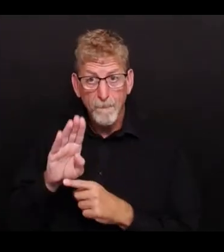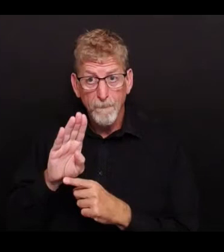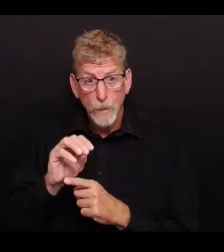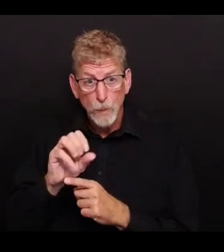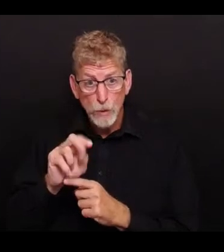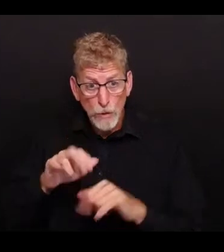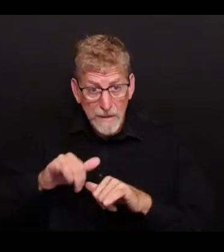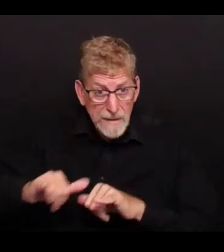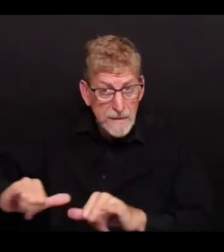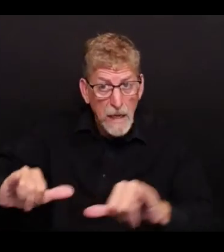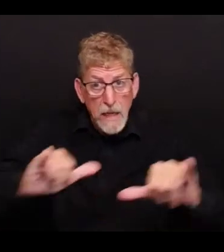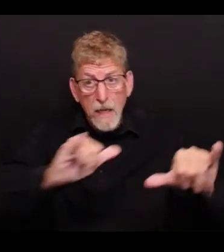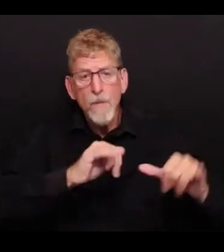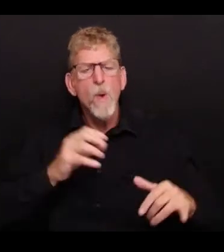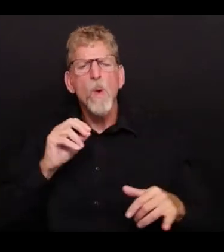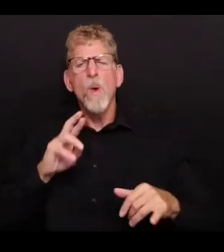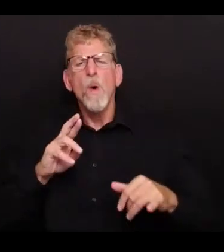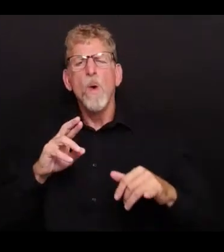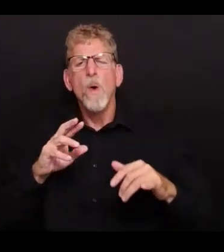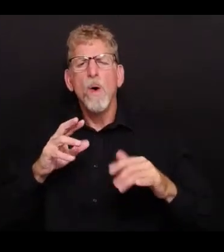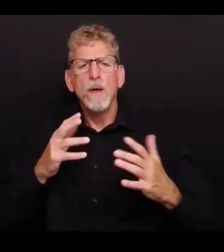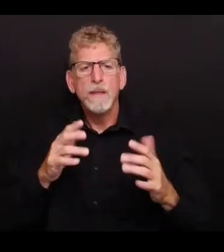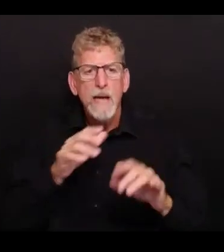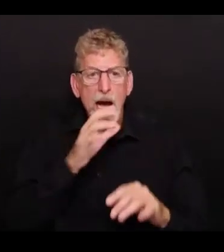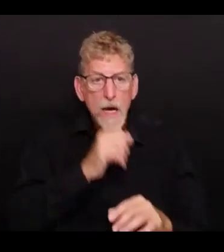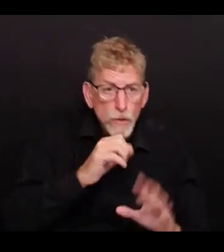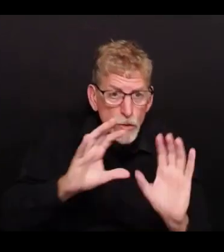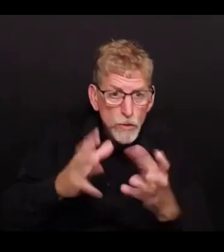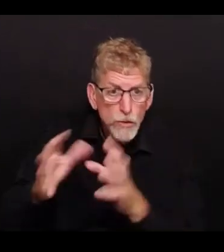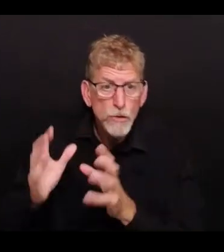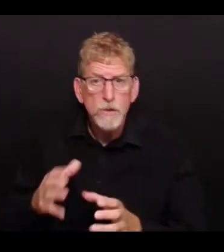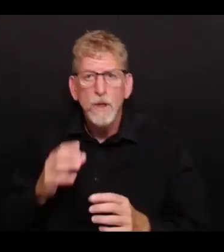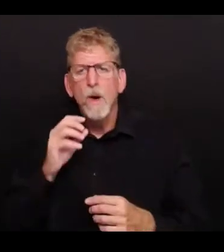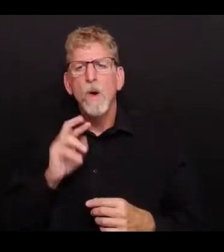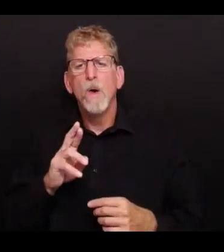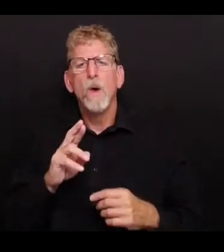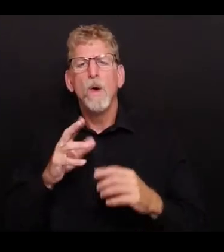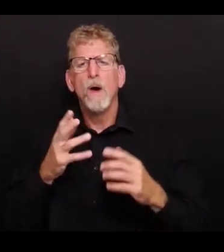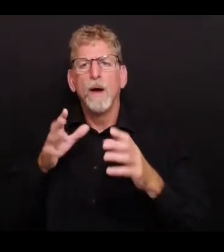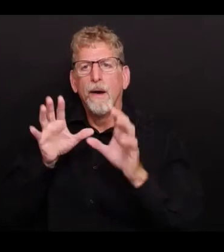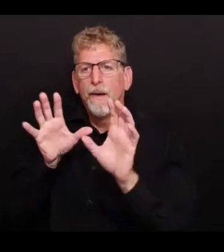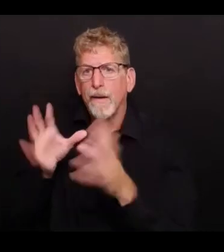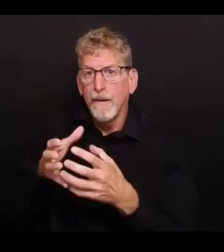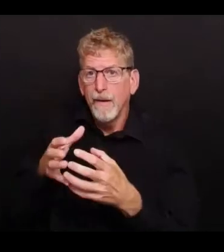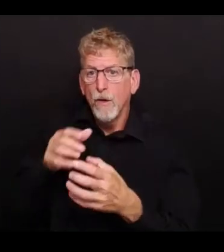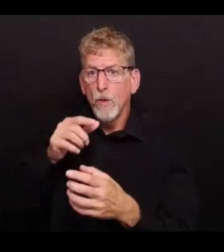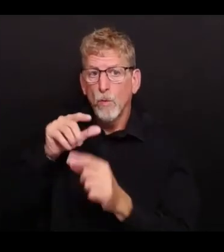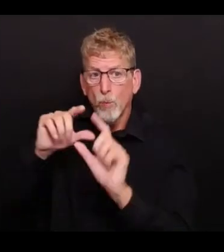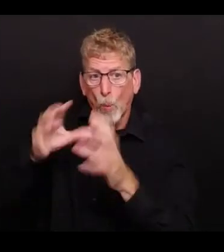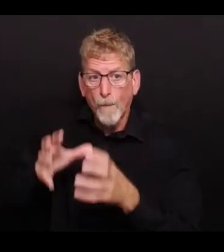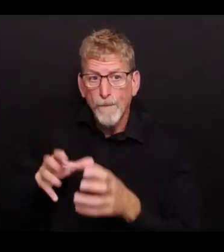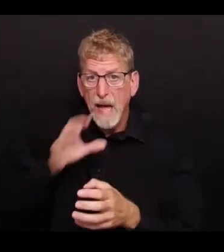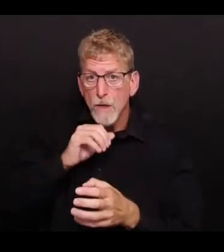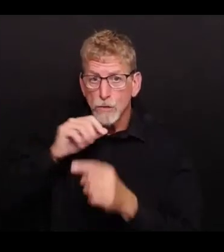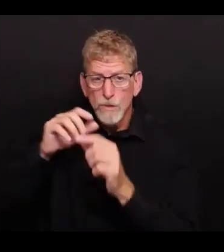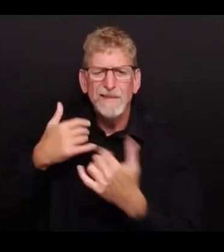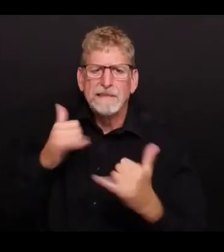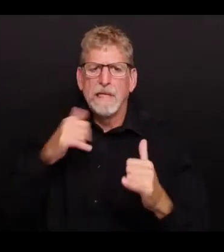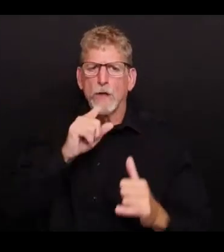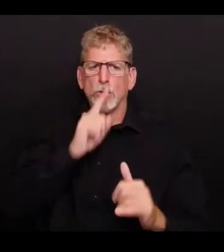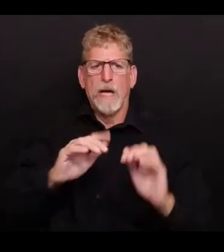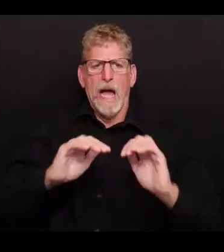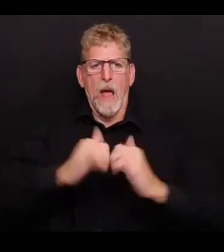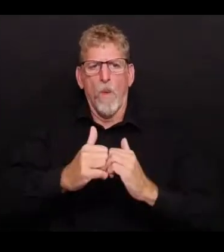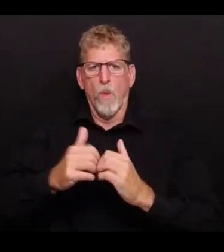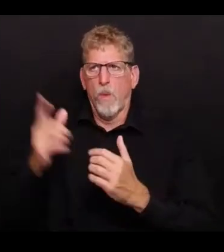more, kind of specific to different age groups at different times. We're awaiting that level of detail,